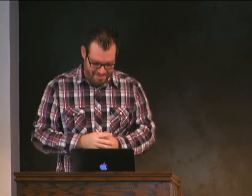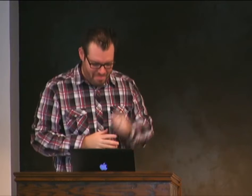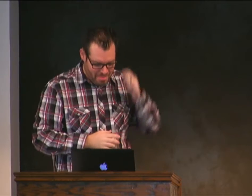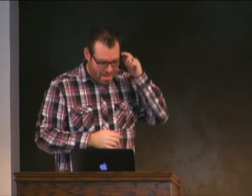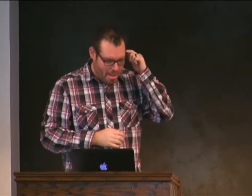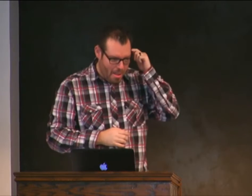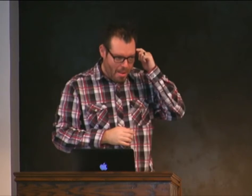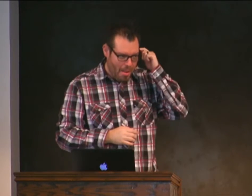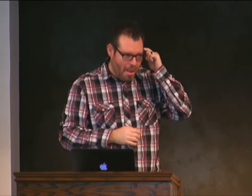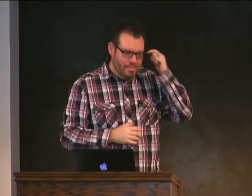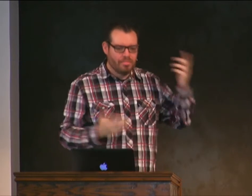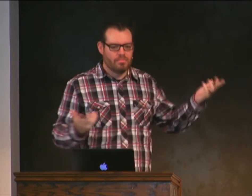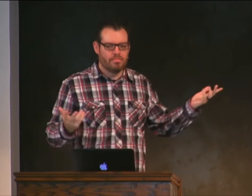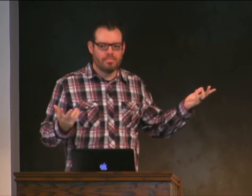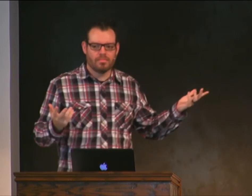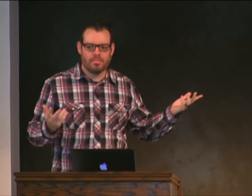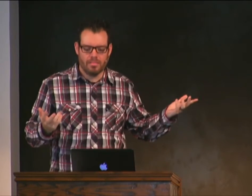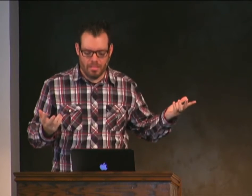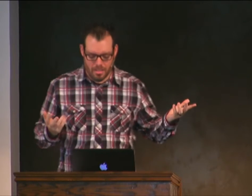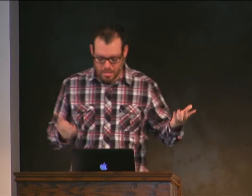movies.